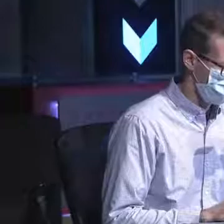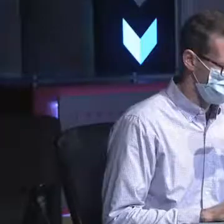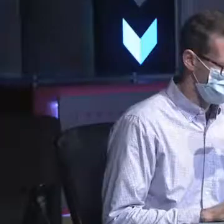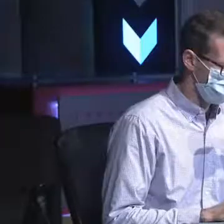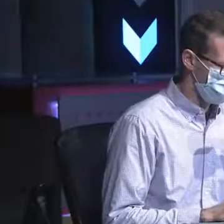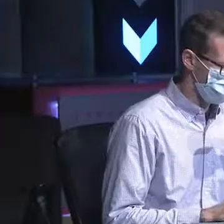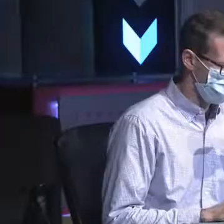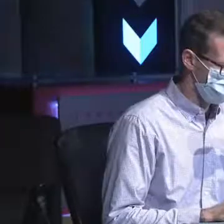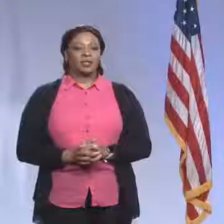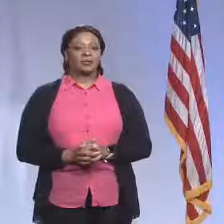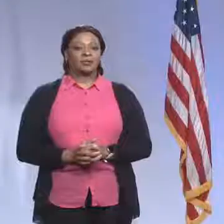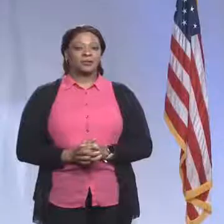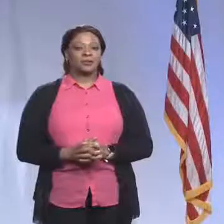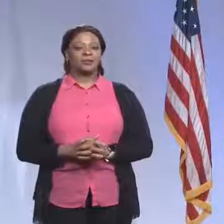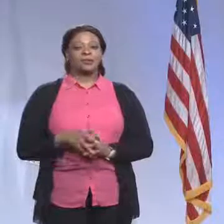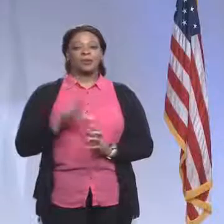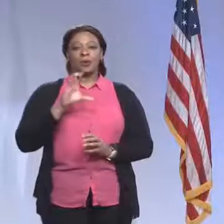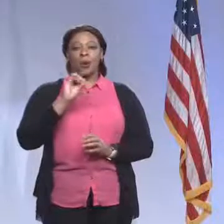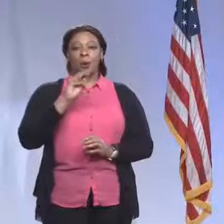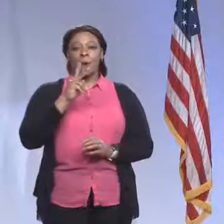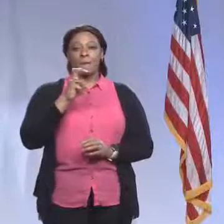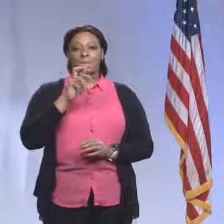Daily Memphian.